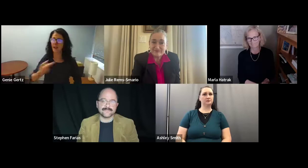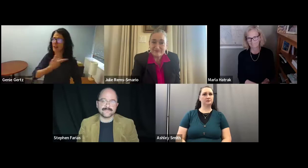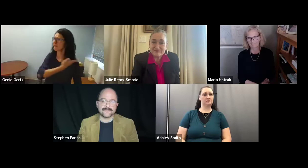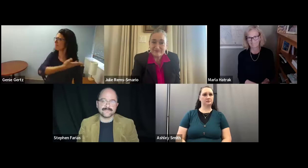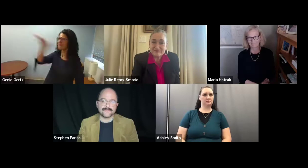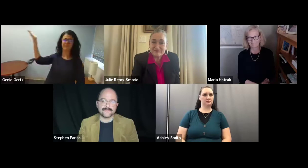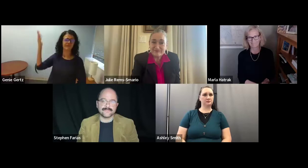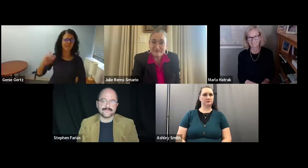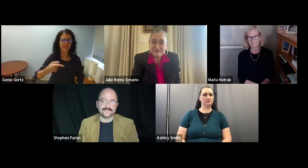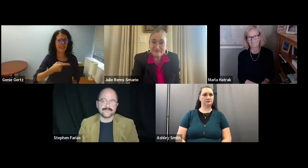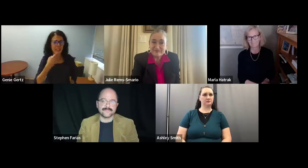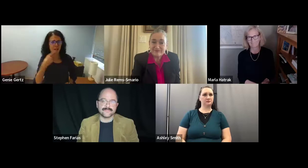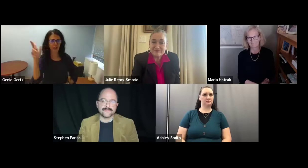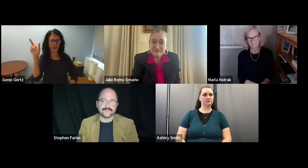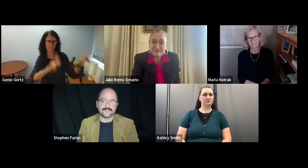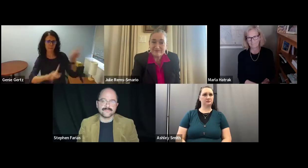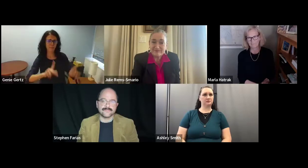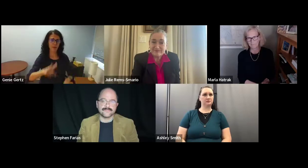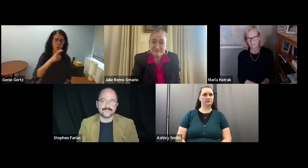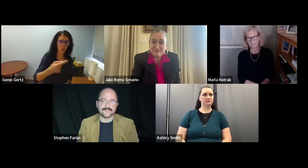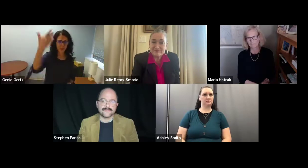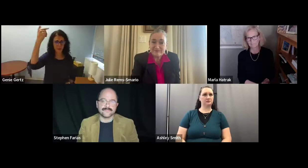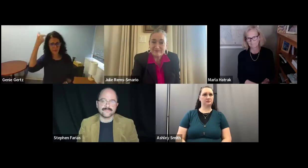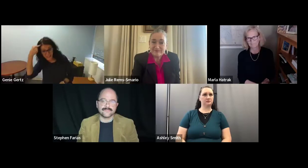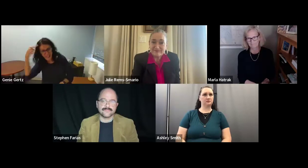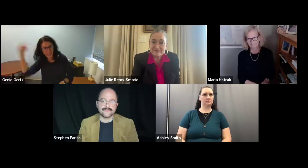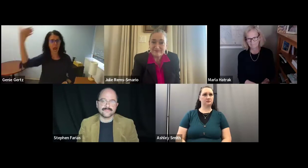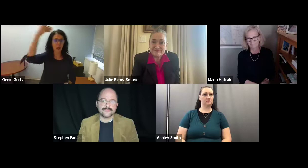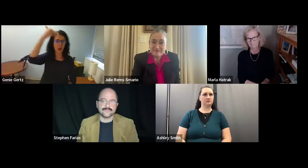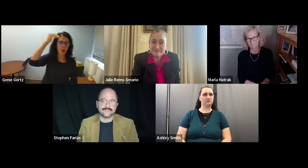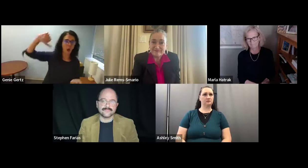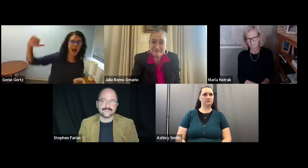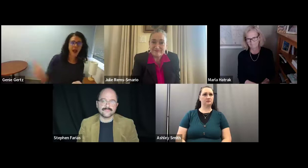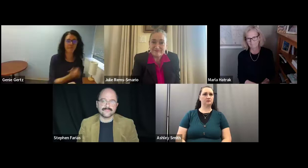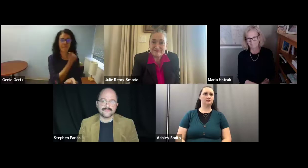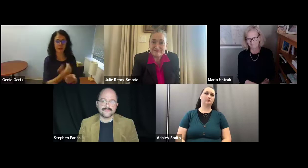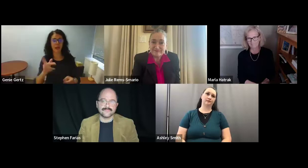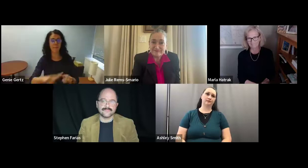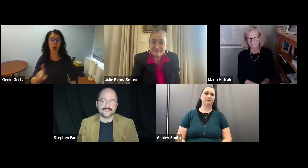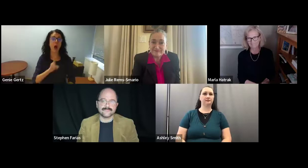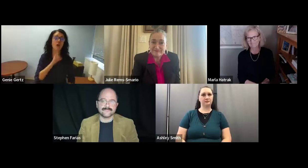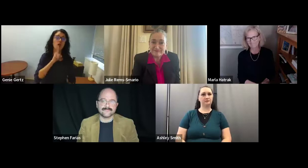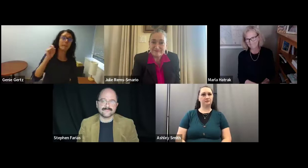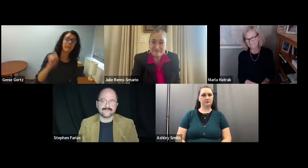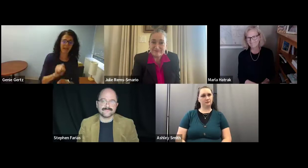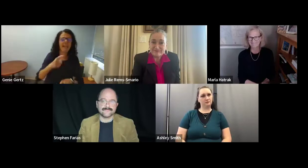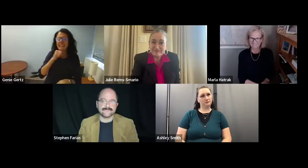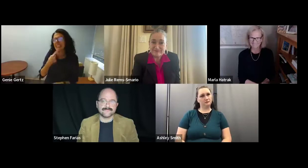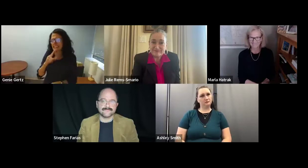said, these hearing people who think they know everything,